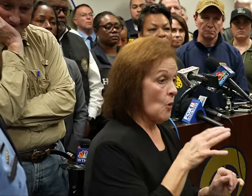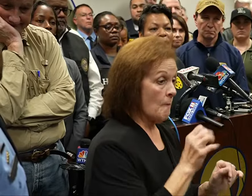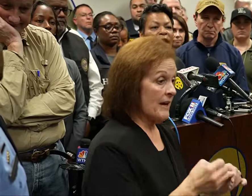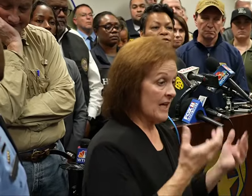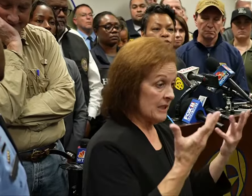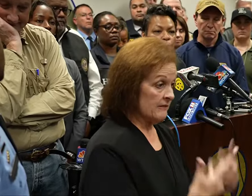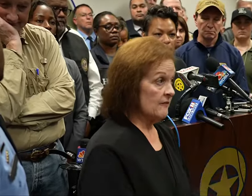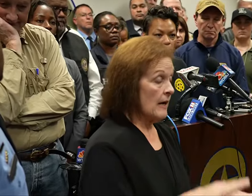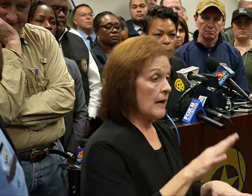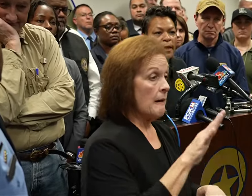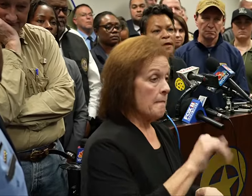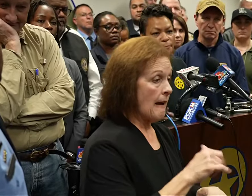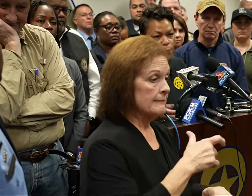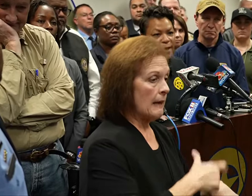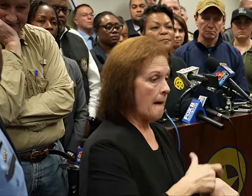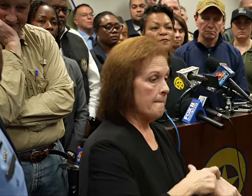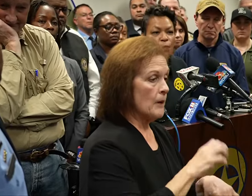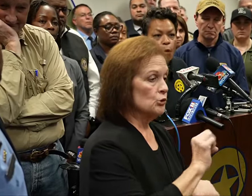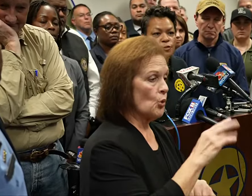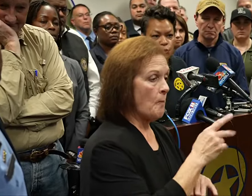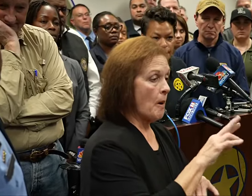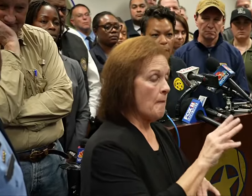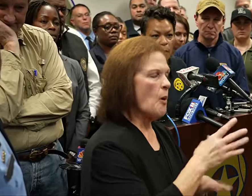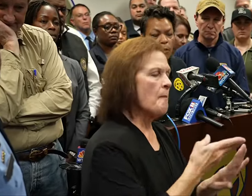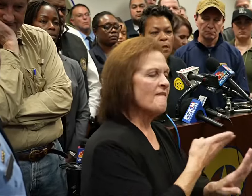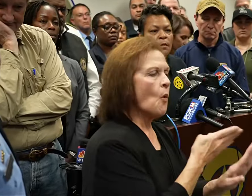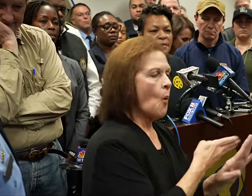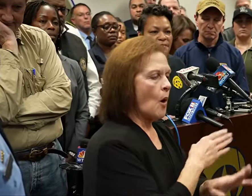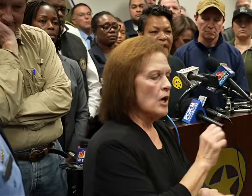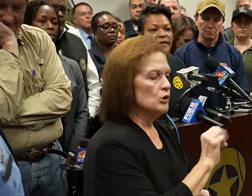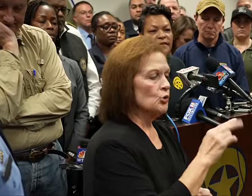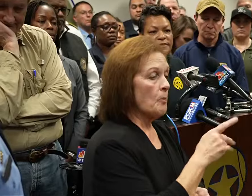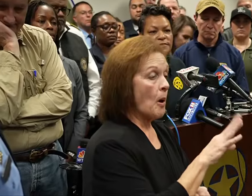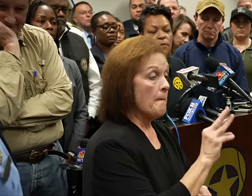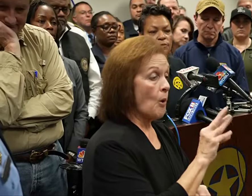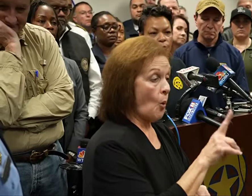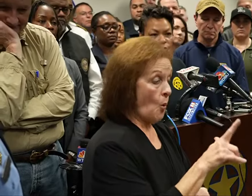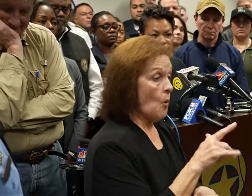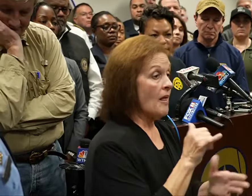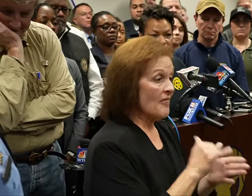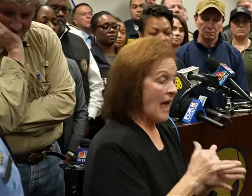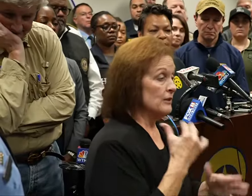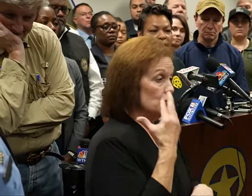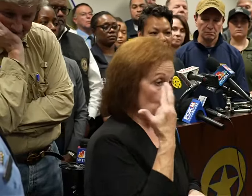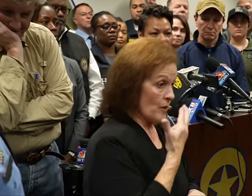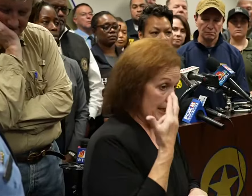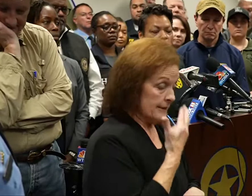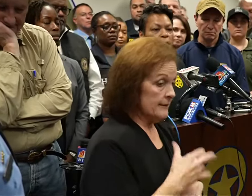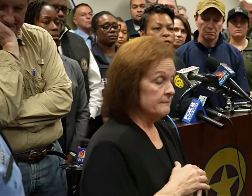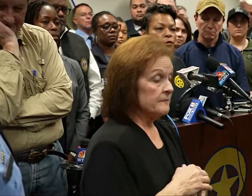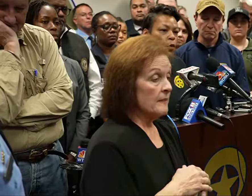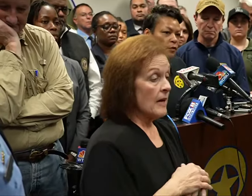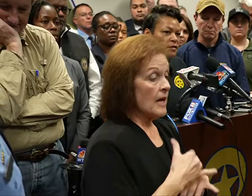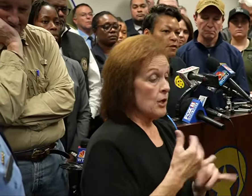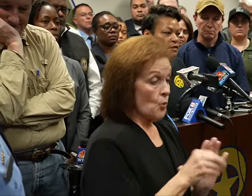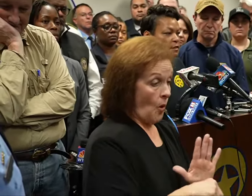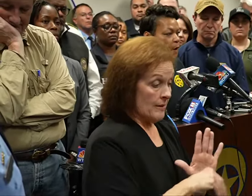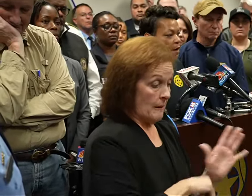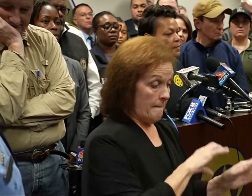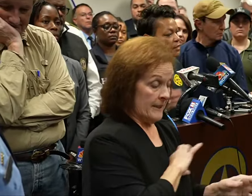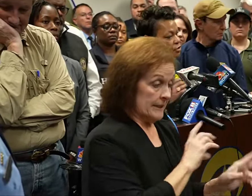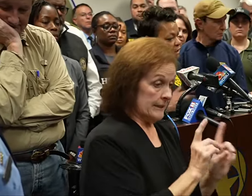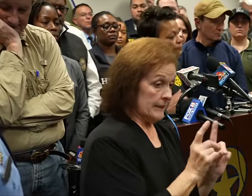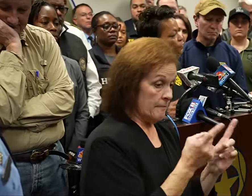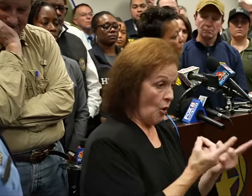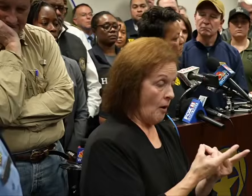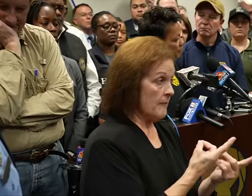course, by Super Bowl, way before Super Bowl. But that is the reason. Now, the New Orleans Police